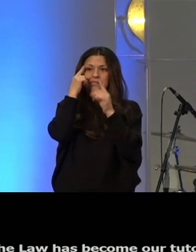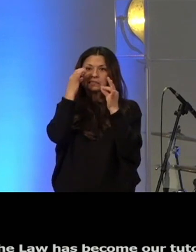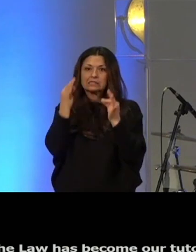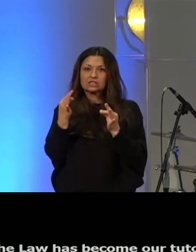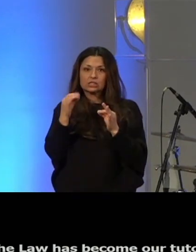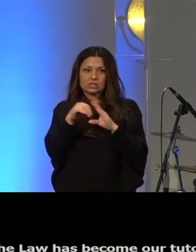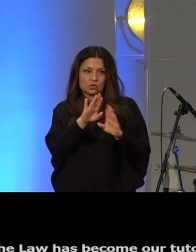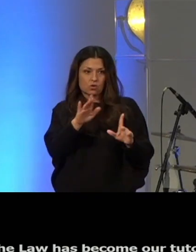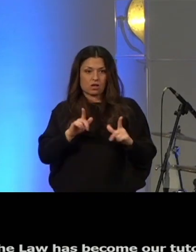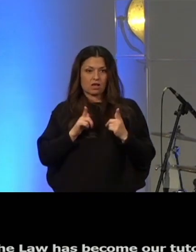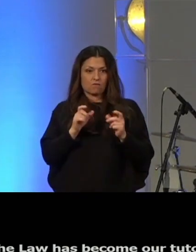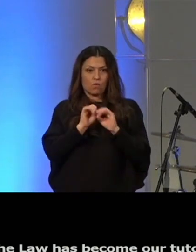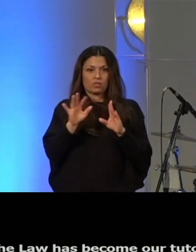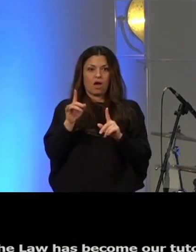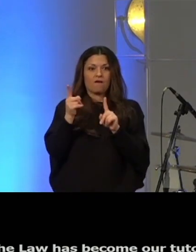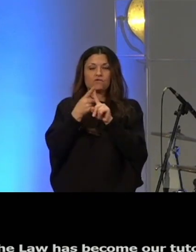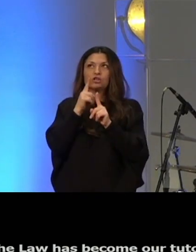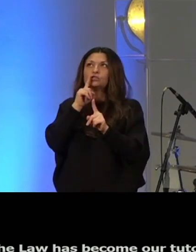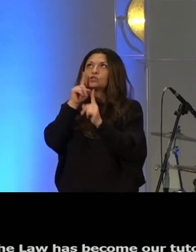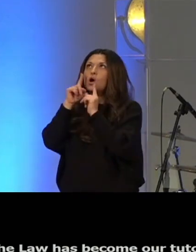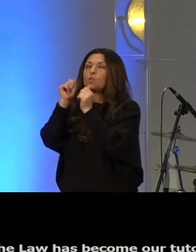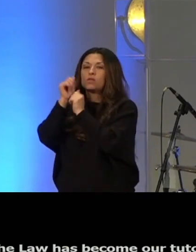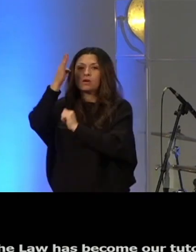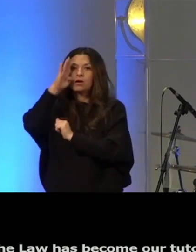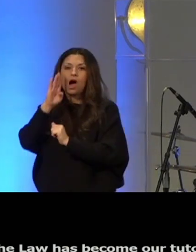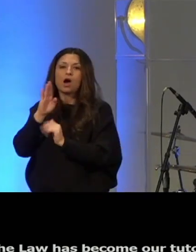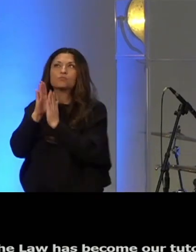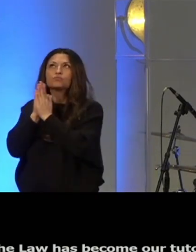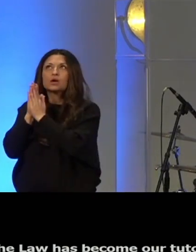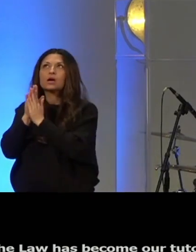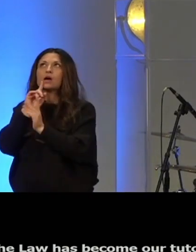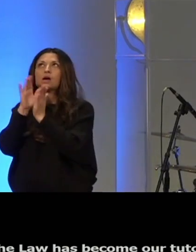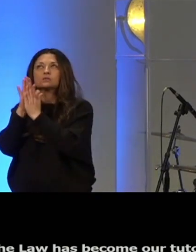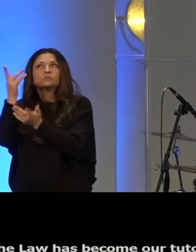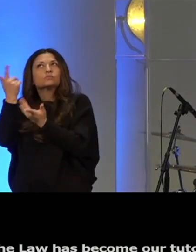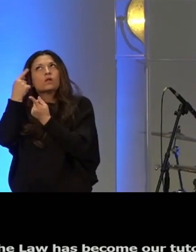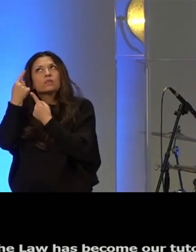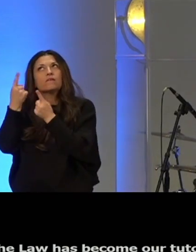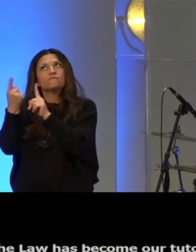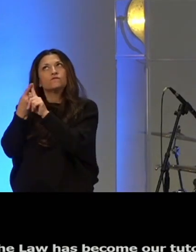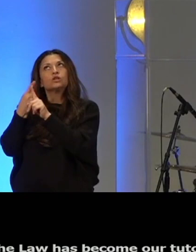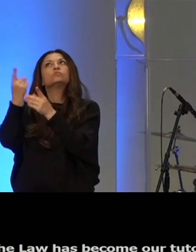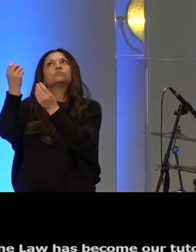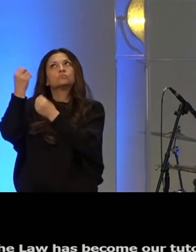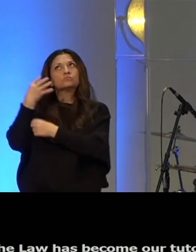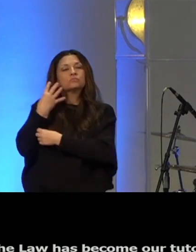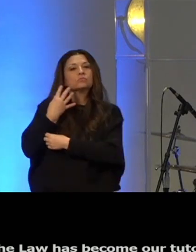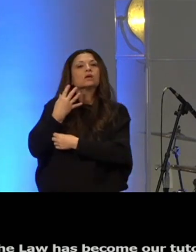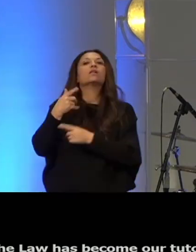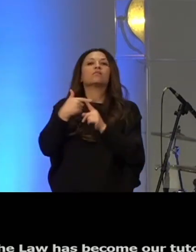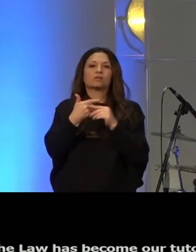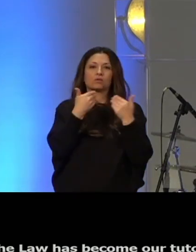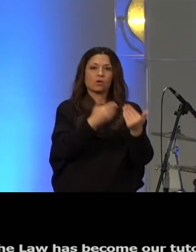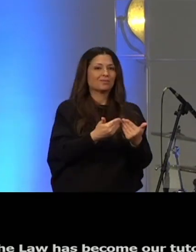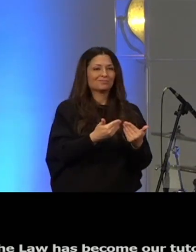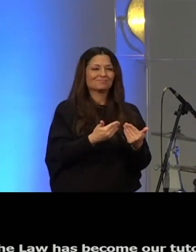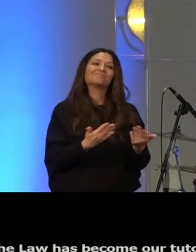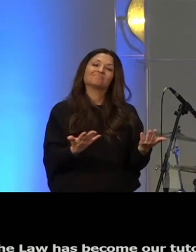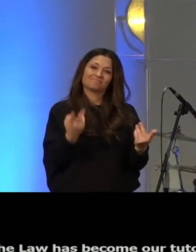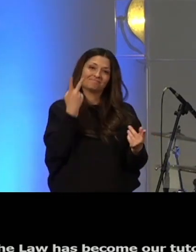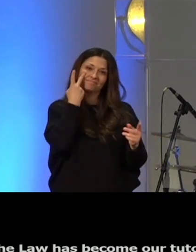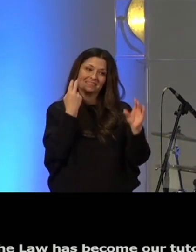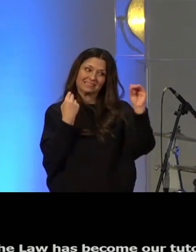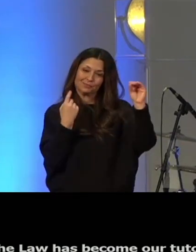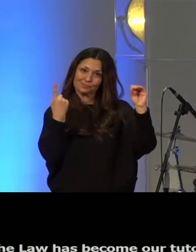God first? Anybody ever done that? That you did what you wanted to do rather than what God wanted you to do? Okay, we're 0 for 1,